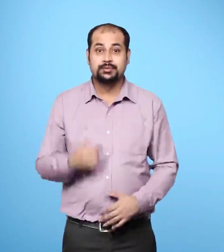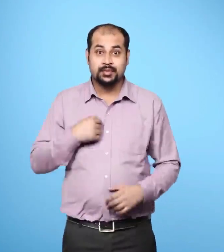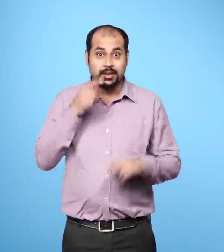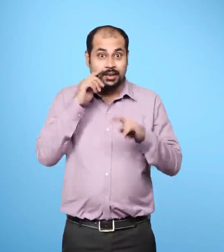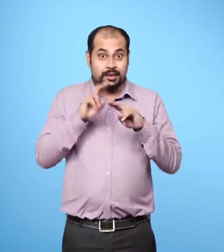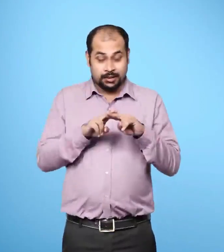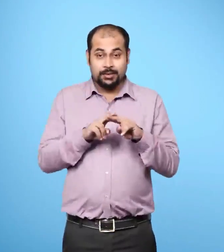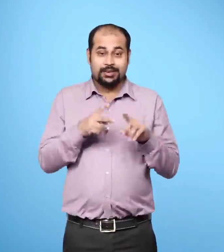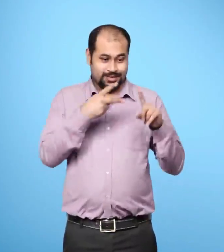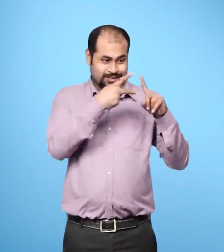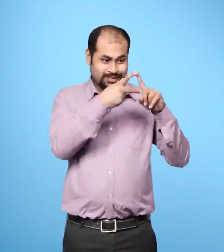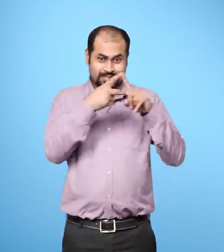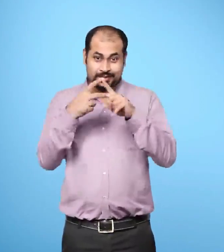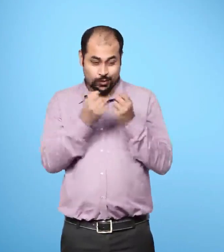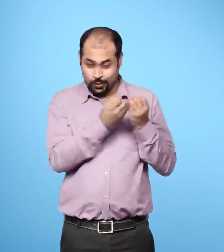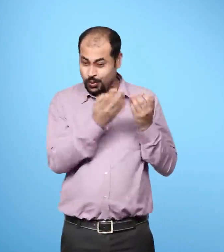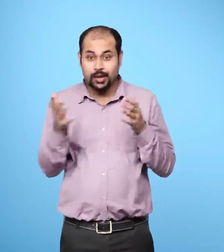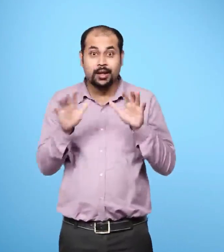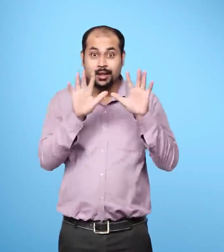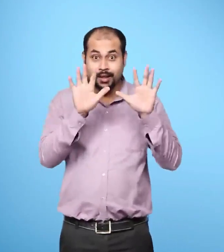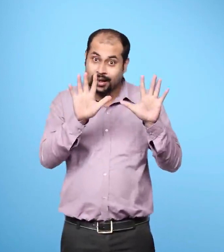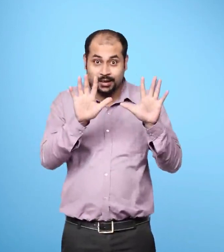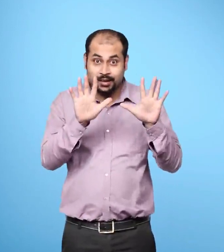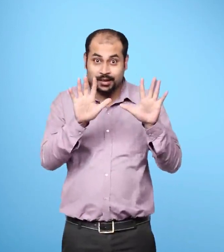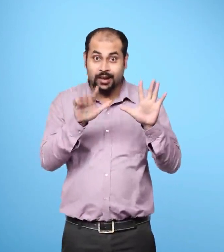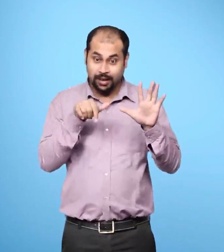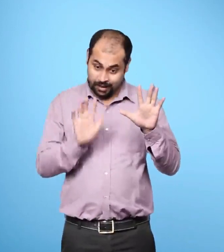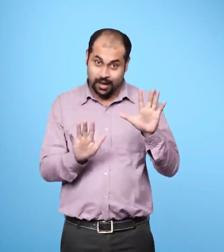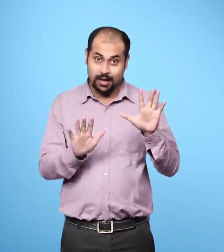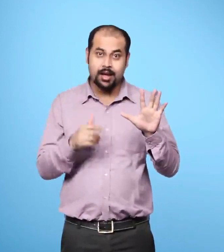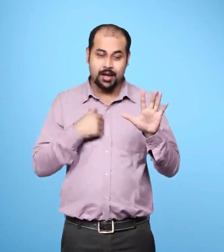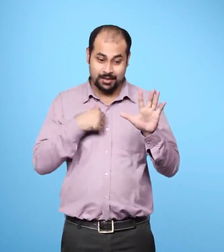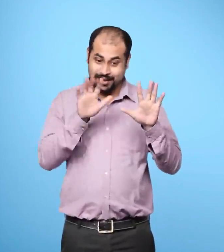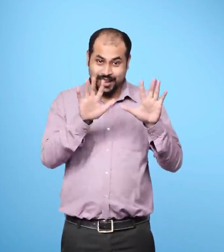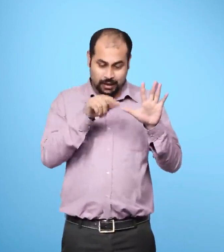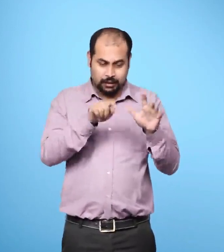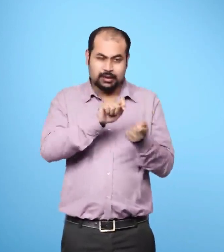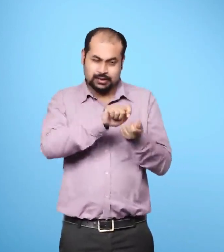when I had 10 cards, I changed it with this yellow card in my pocket.